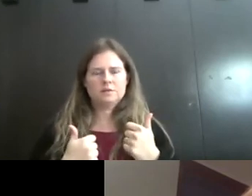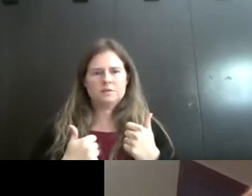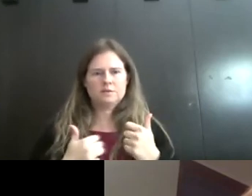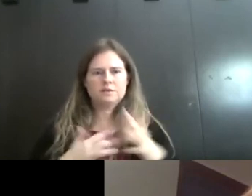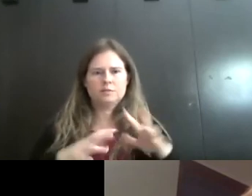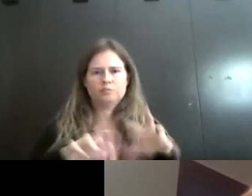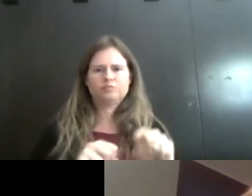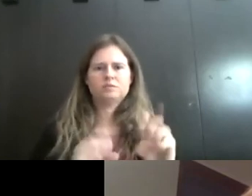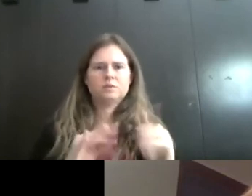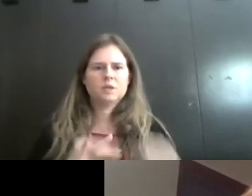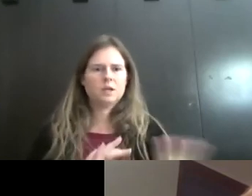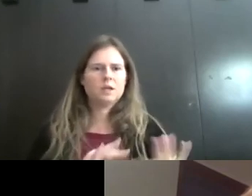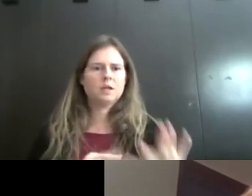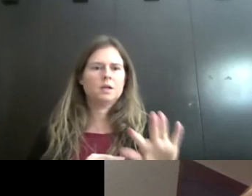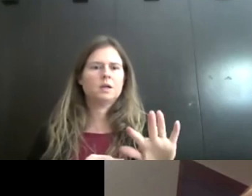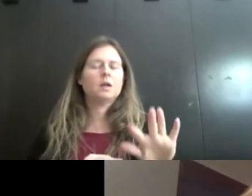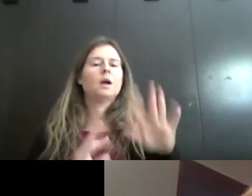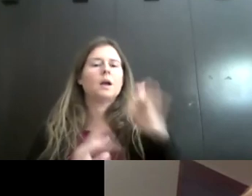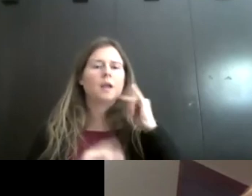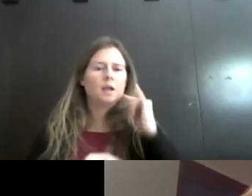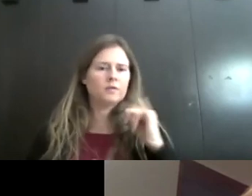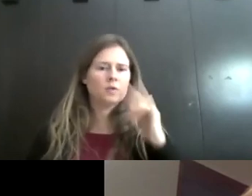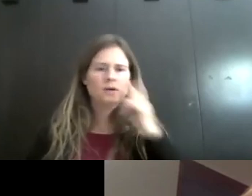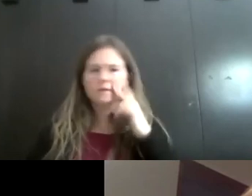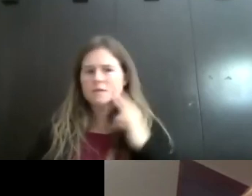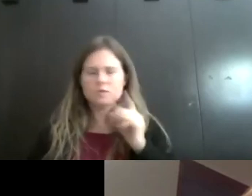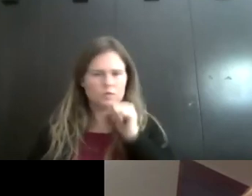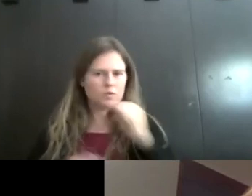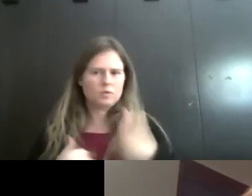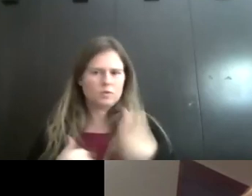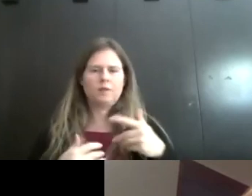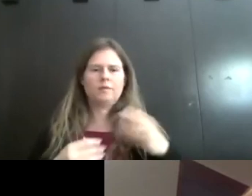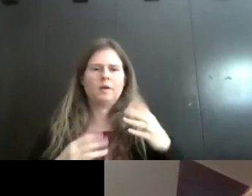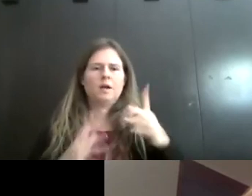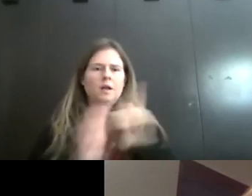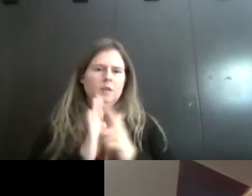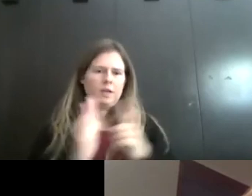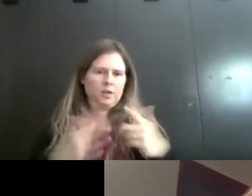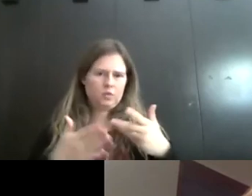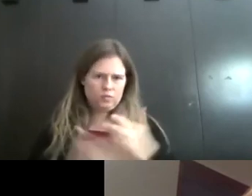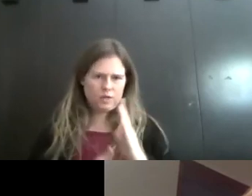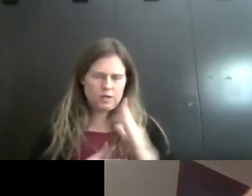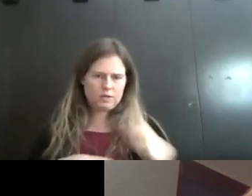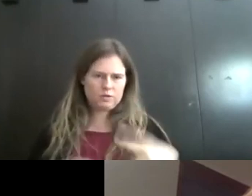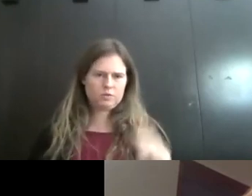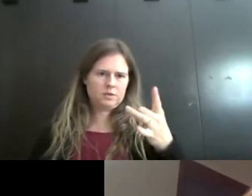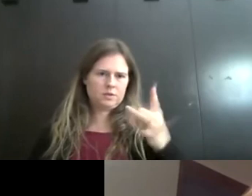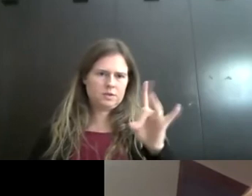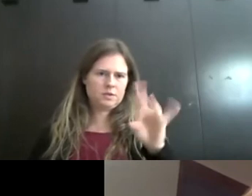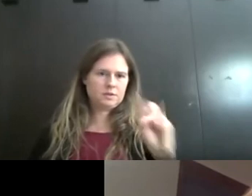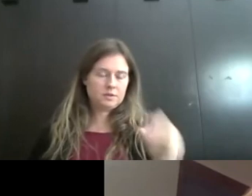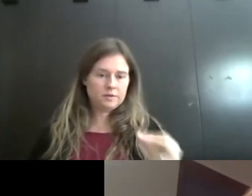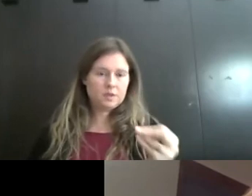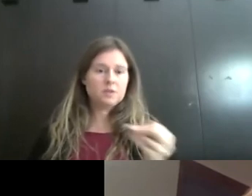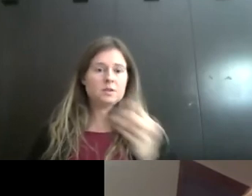Indians had no legal rights in 1870. It was still the bounty system. So